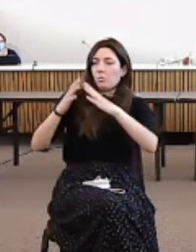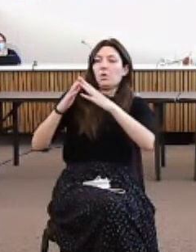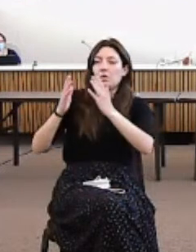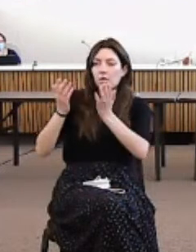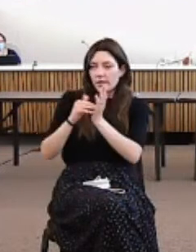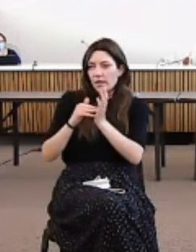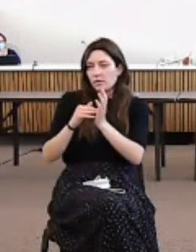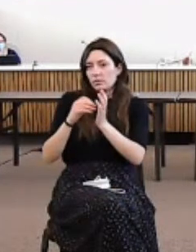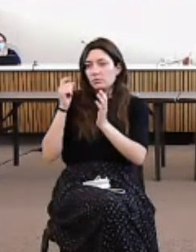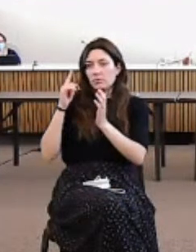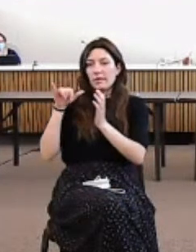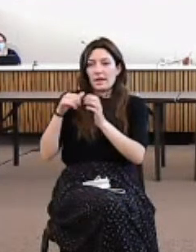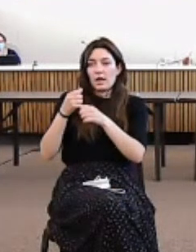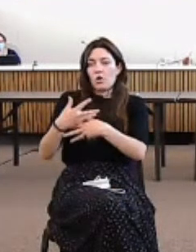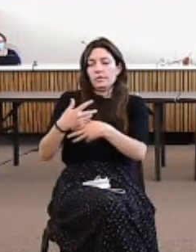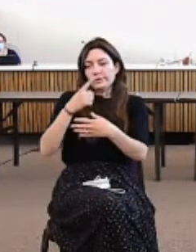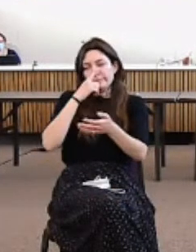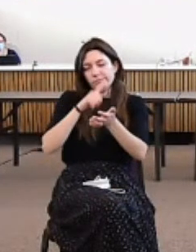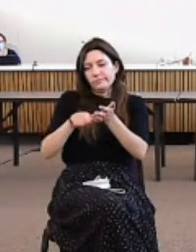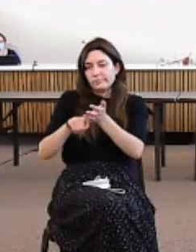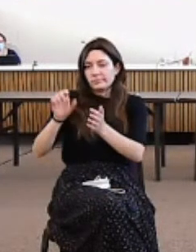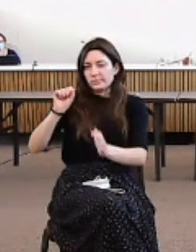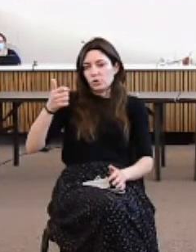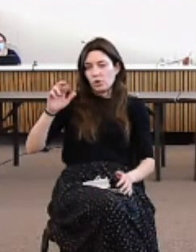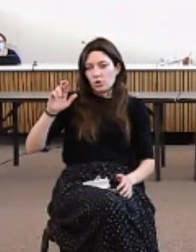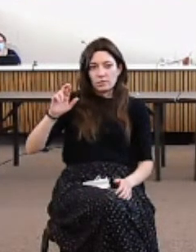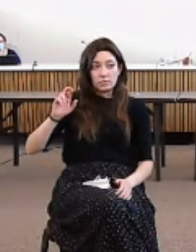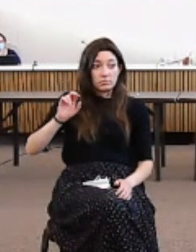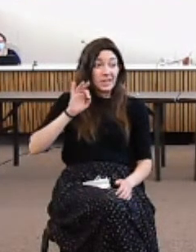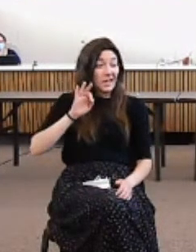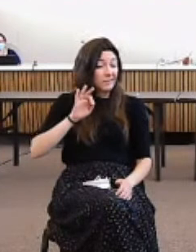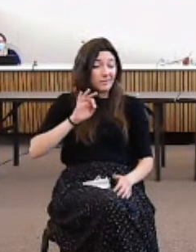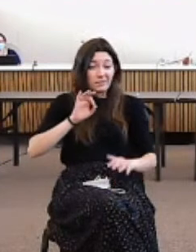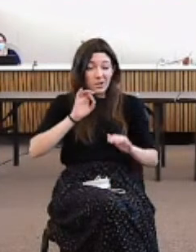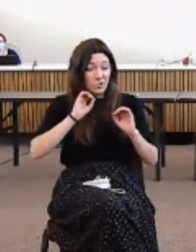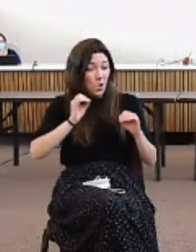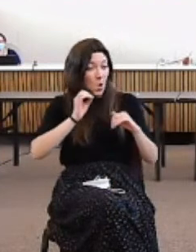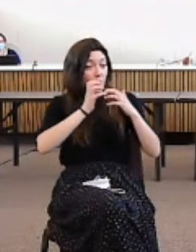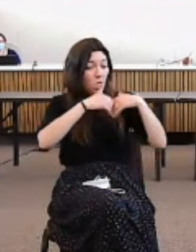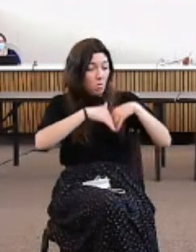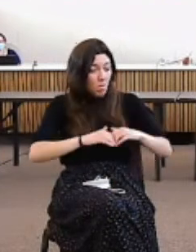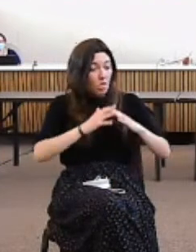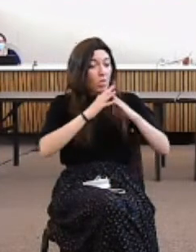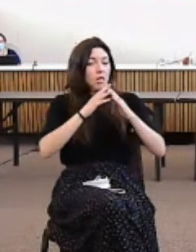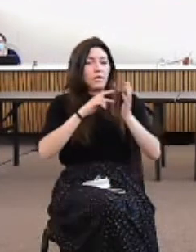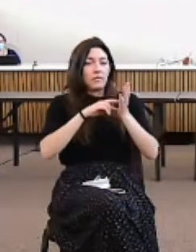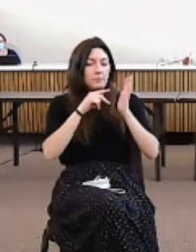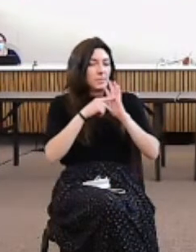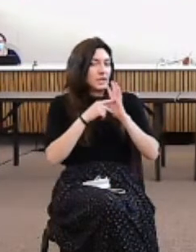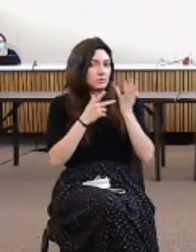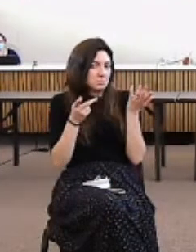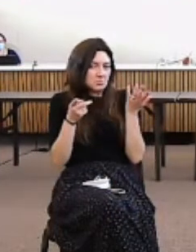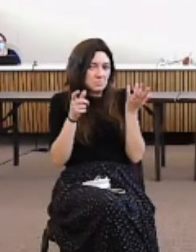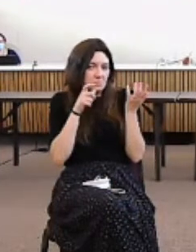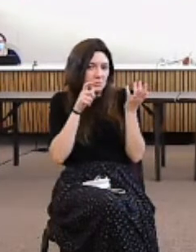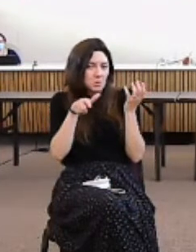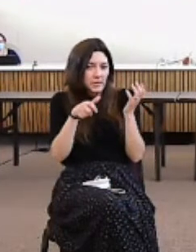what triggers the seeker. But if they weren't doing that, it wouldn't even trigger a seeker. But it's the same use, same location.